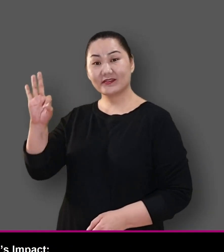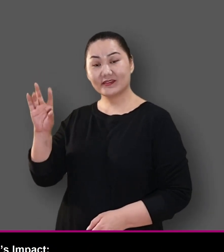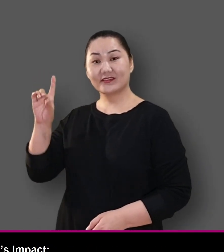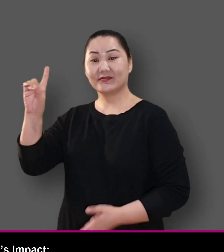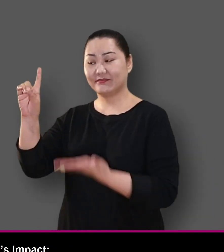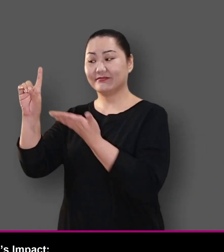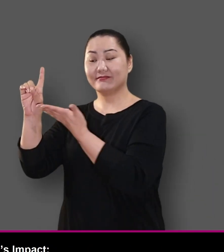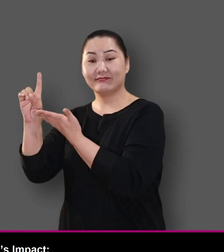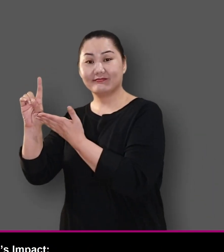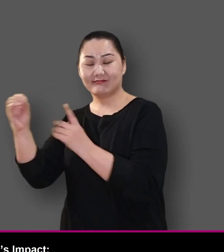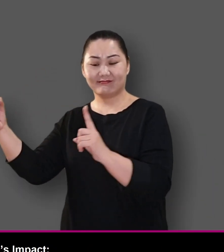VFD's impact.